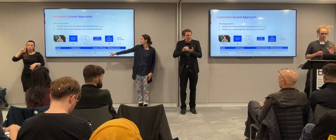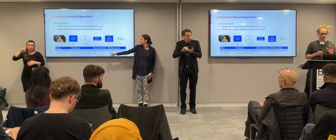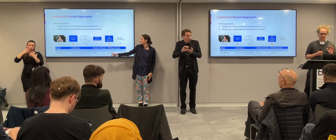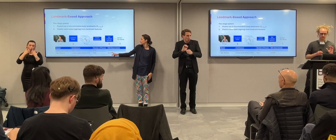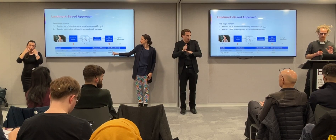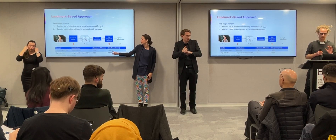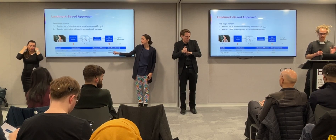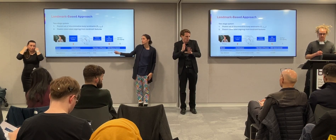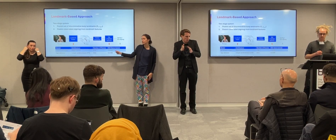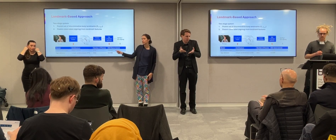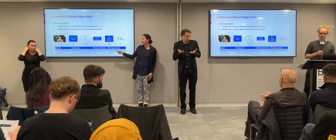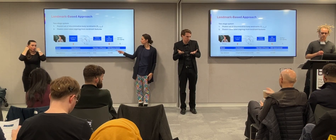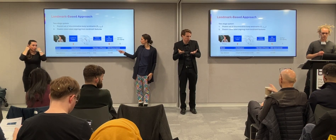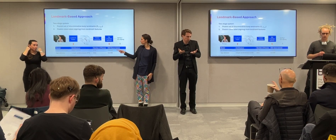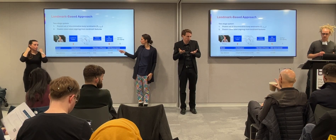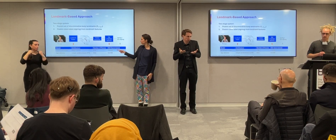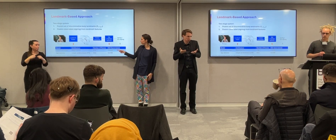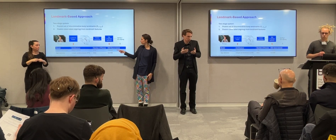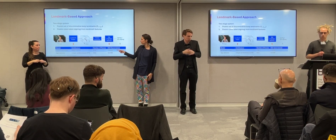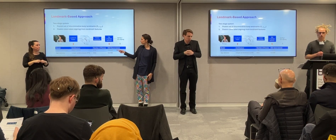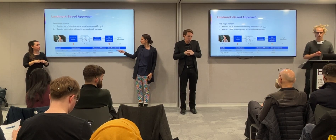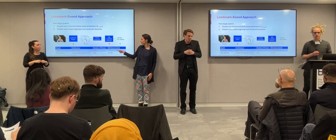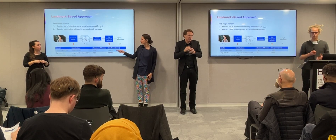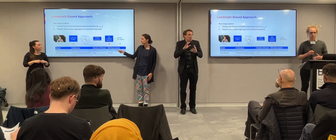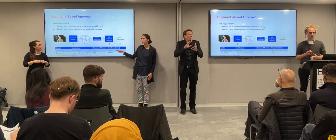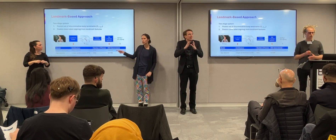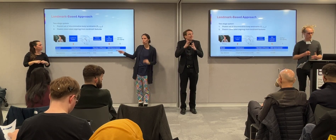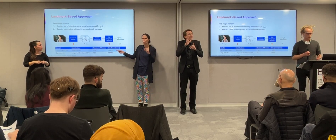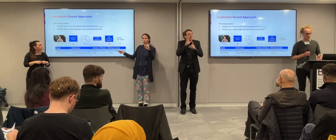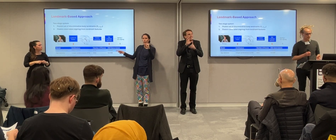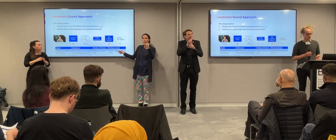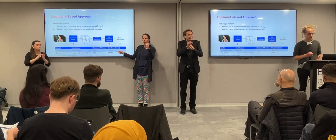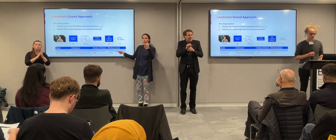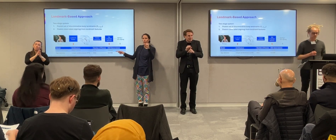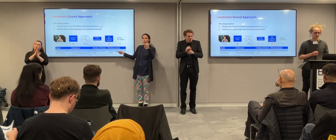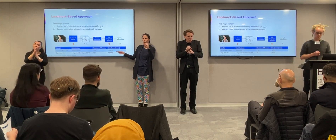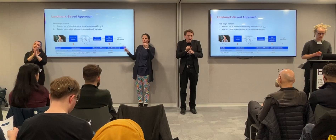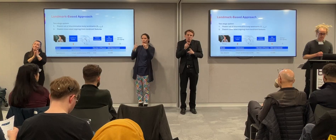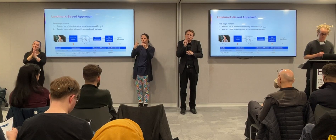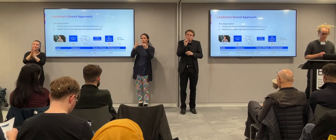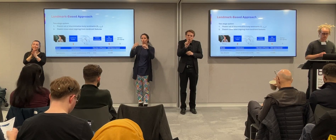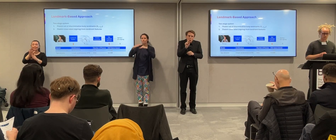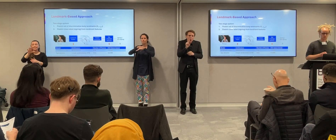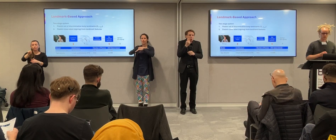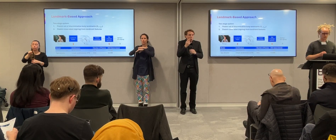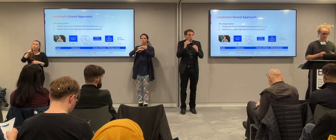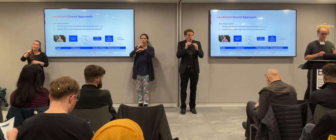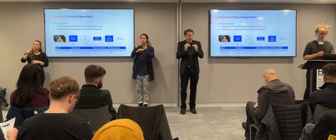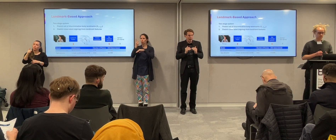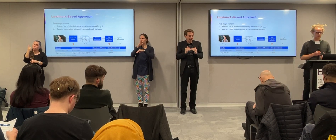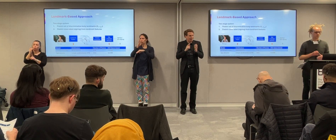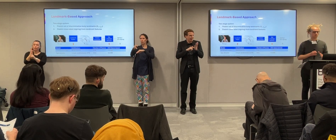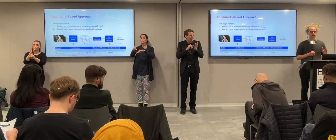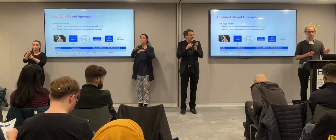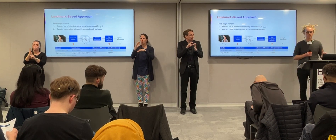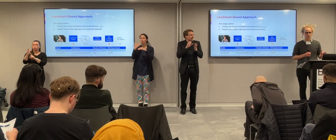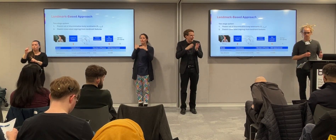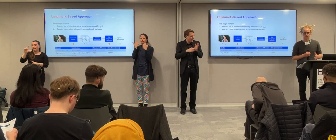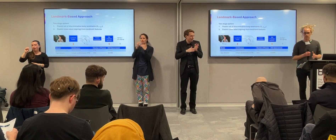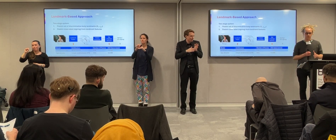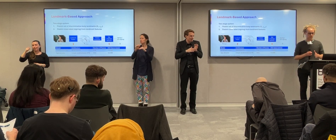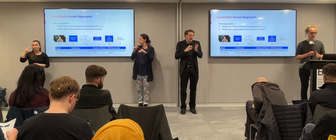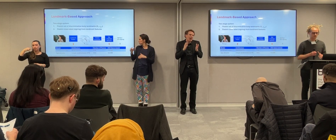disk space. The sign detector is a very small one-layer unidirectional LSTM with like a limited number of